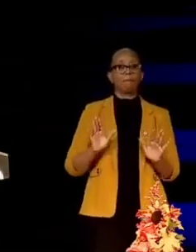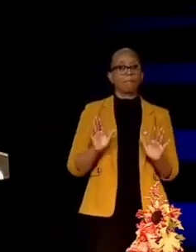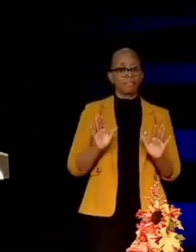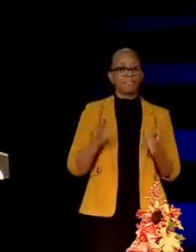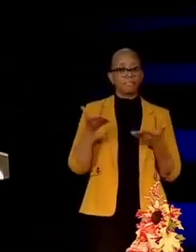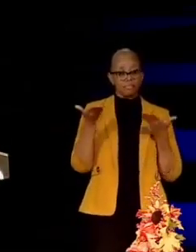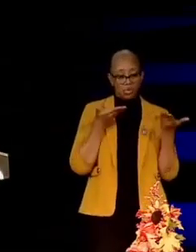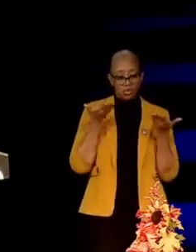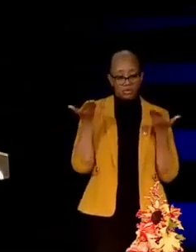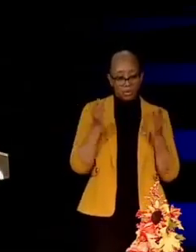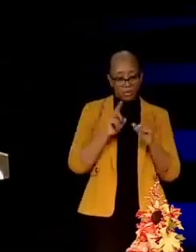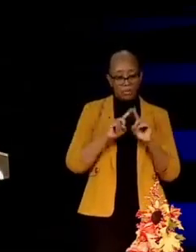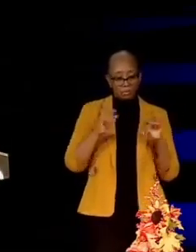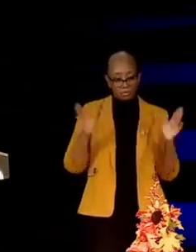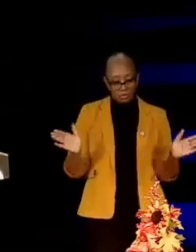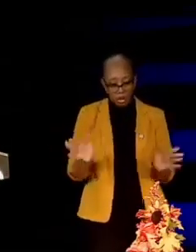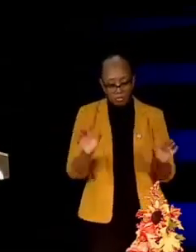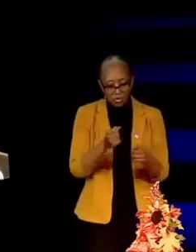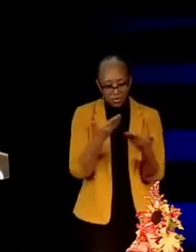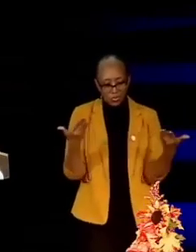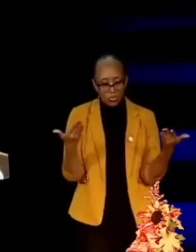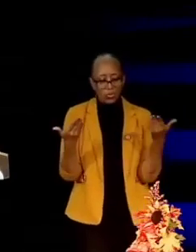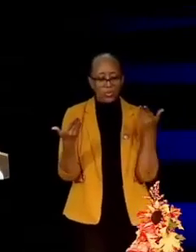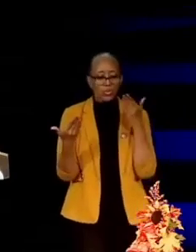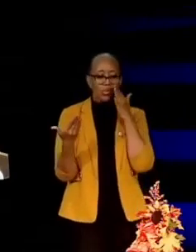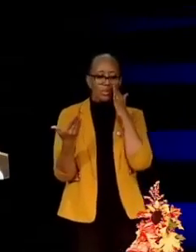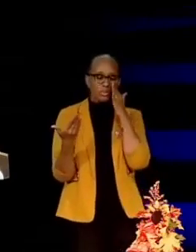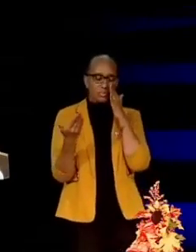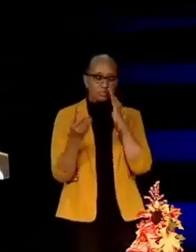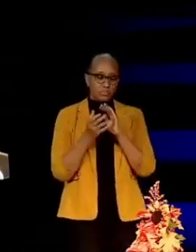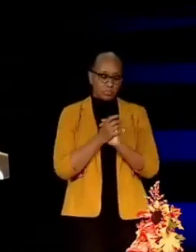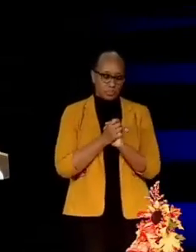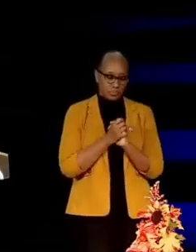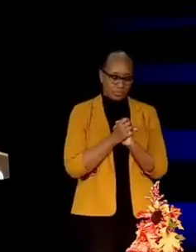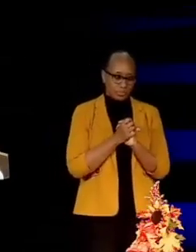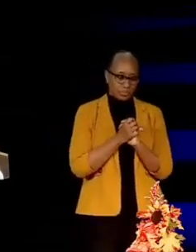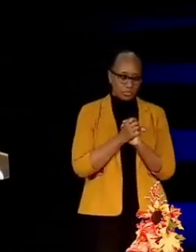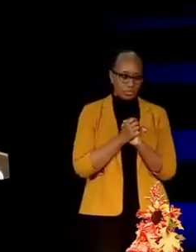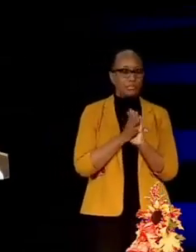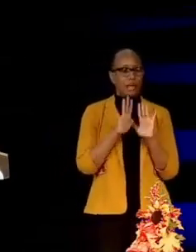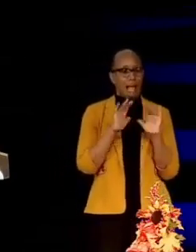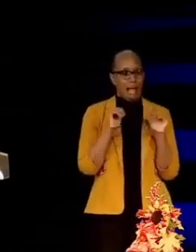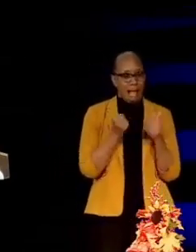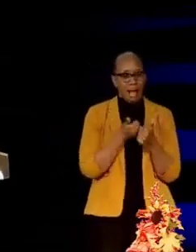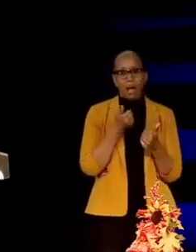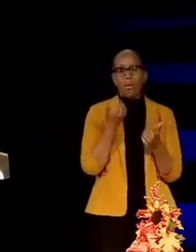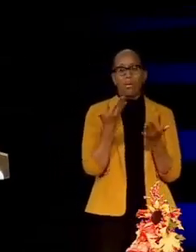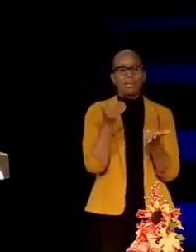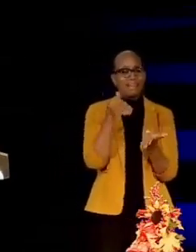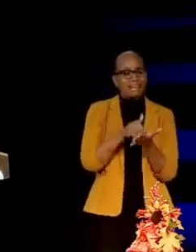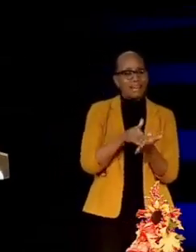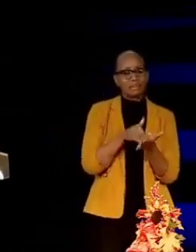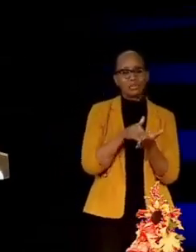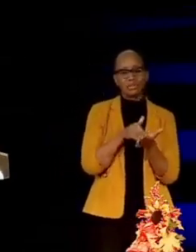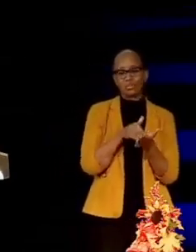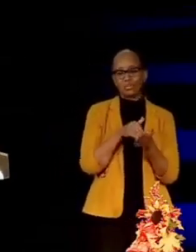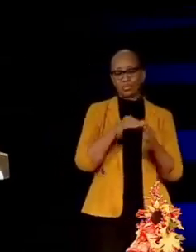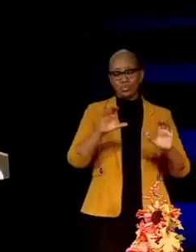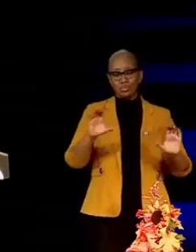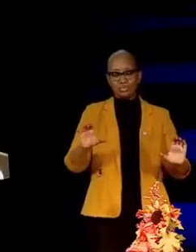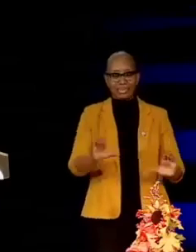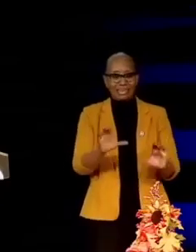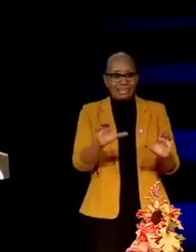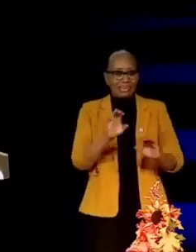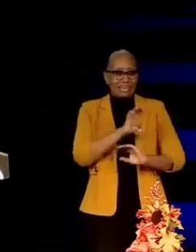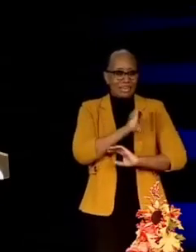you today. What and how do we get a second wind? Well, the first thing that God